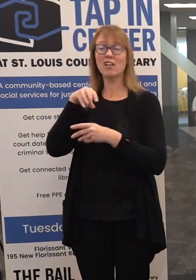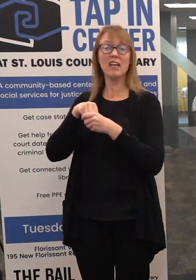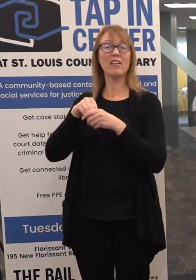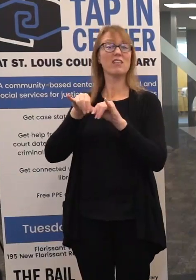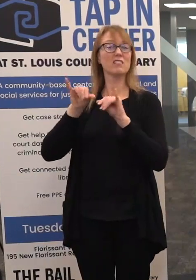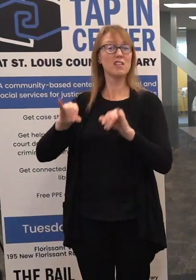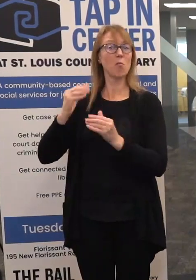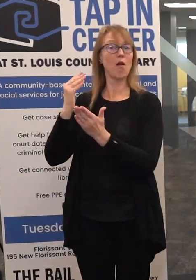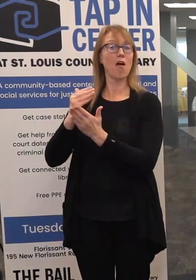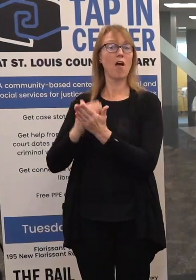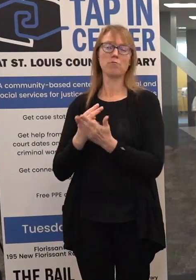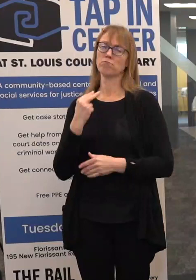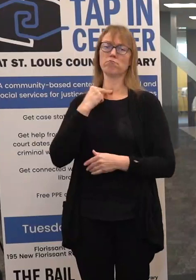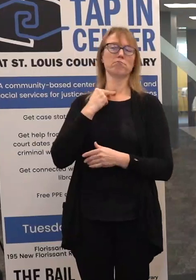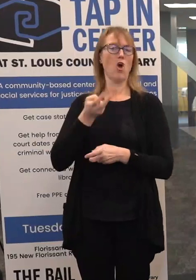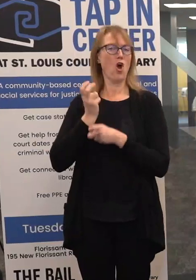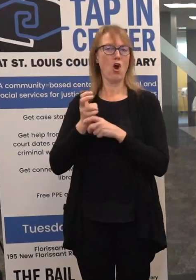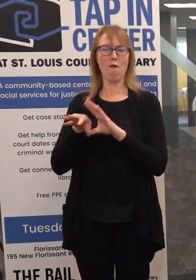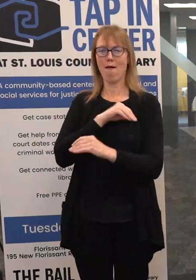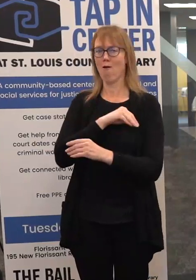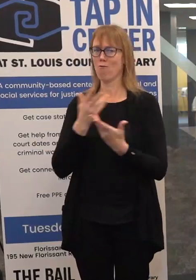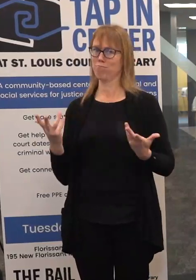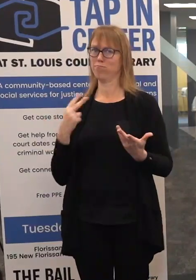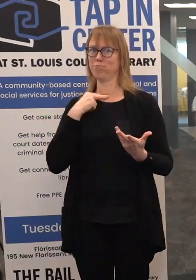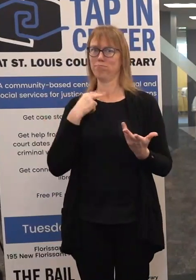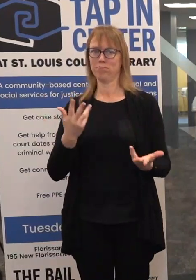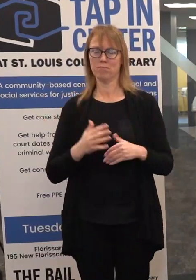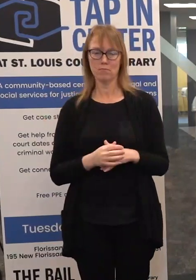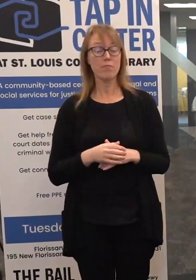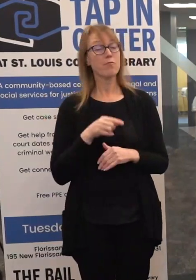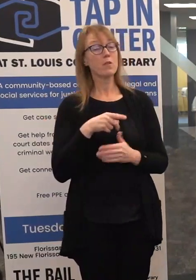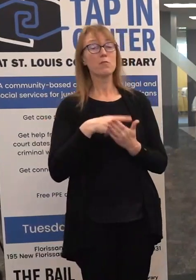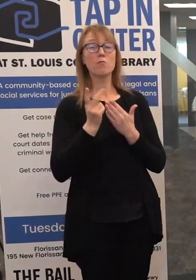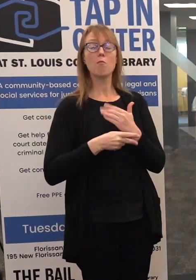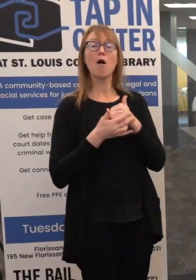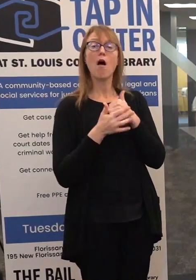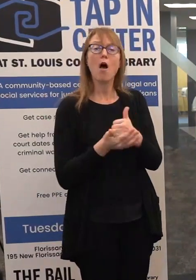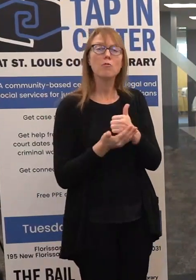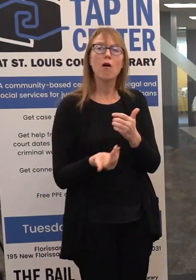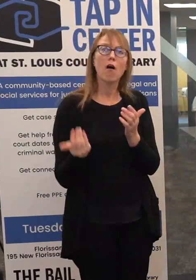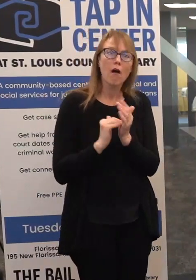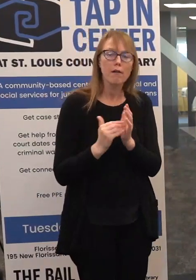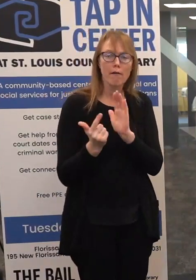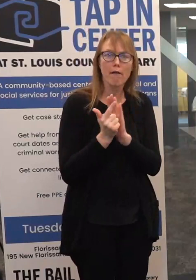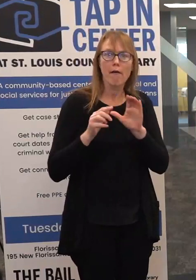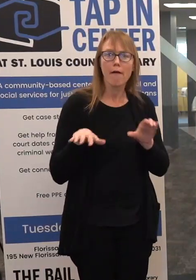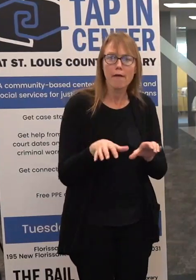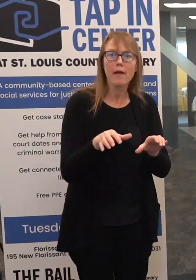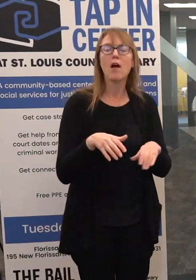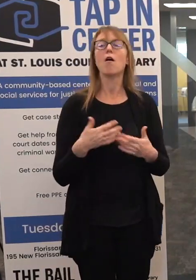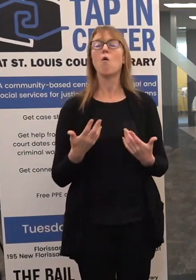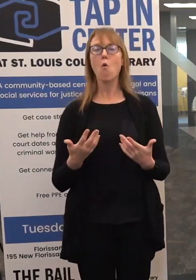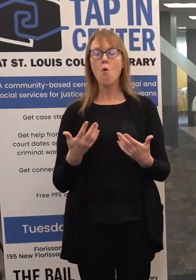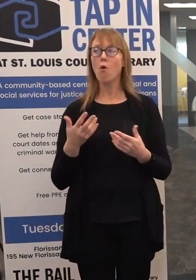Initiatives like this save taxpayer money, reduce the chances of reoffending, and protect defendants from losing wages or being